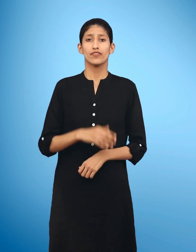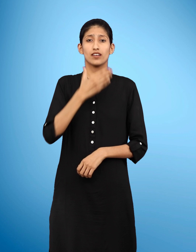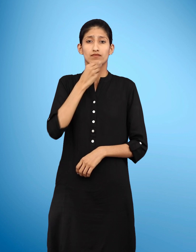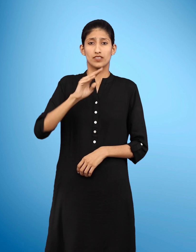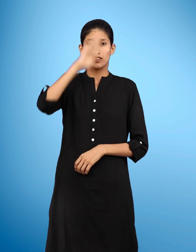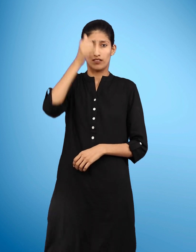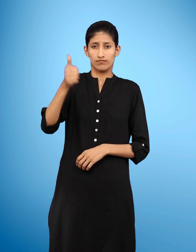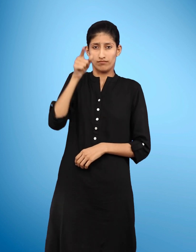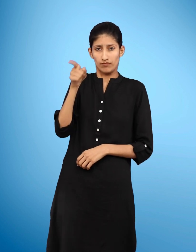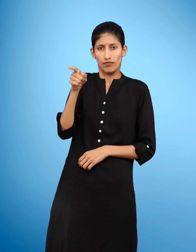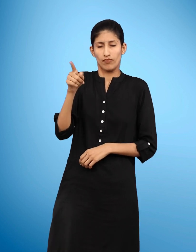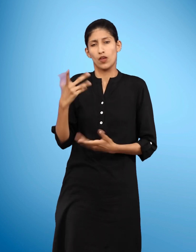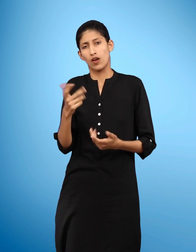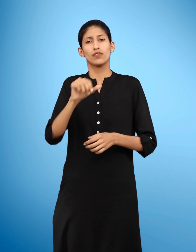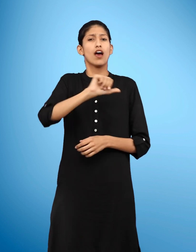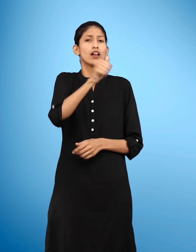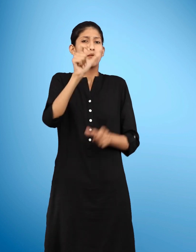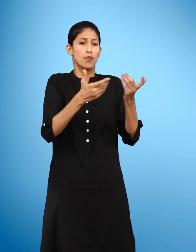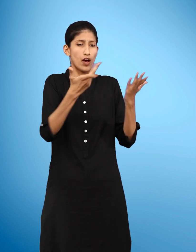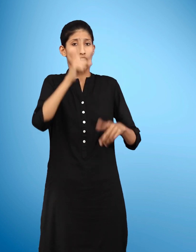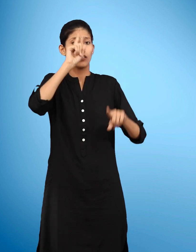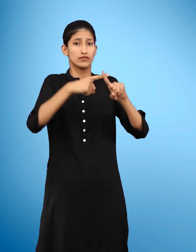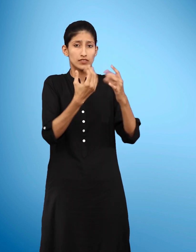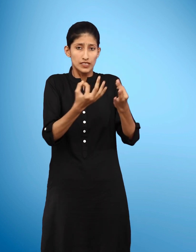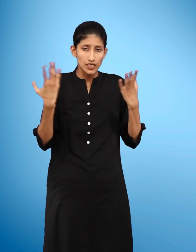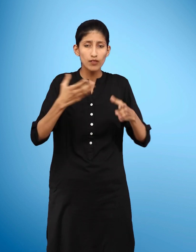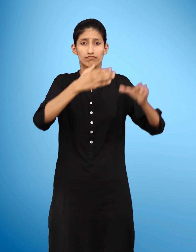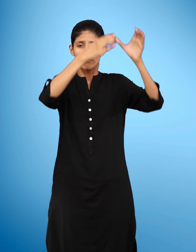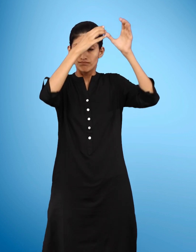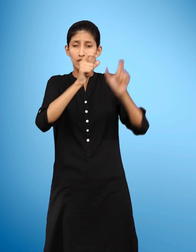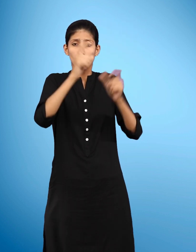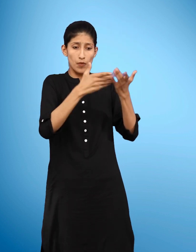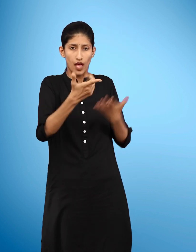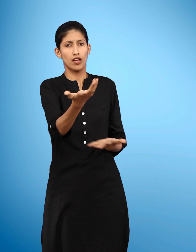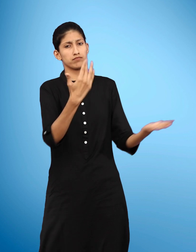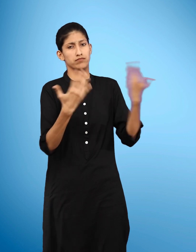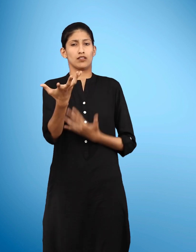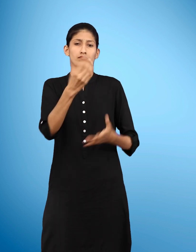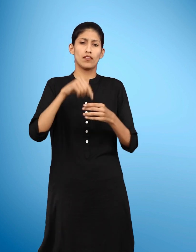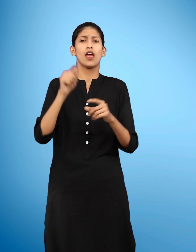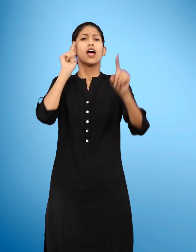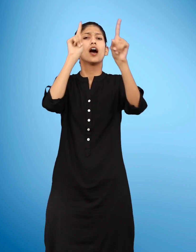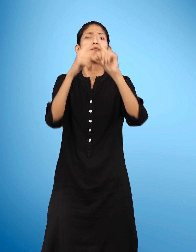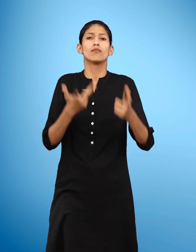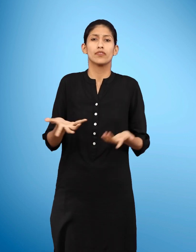He organized a Buddhist council where scholars met and discussed important matters.